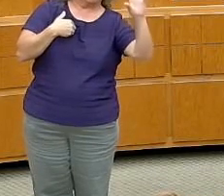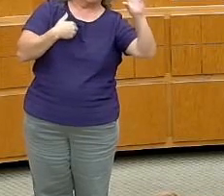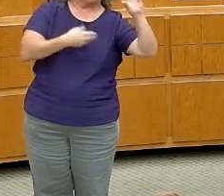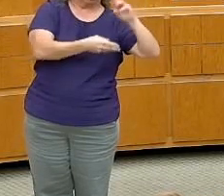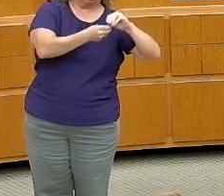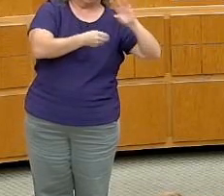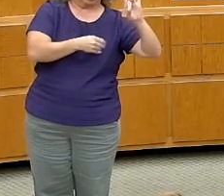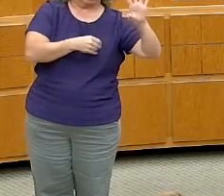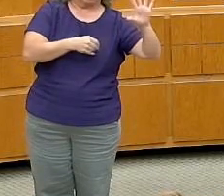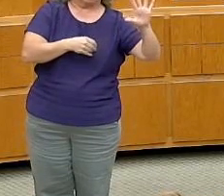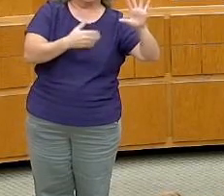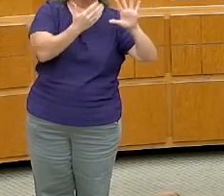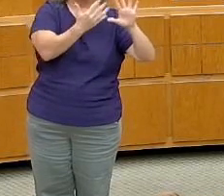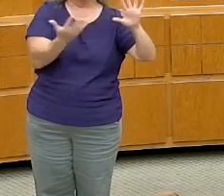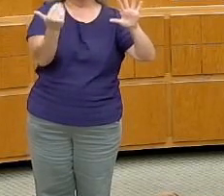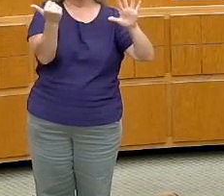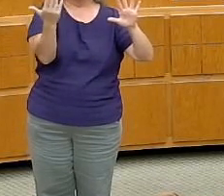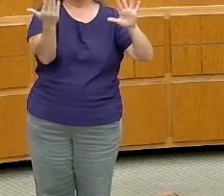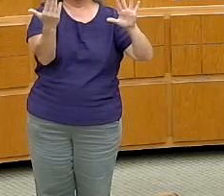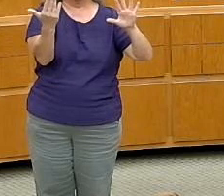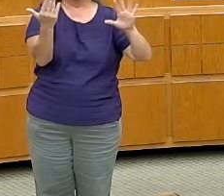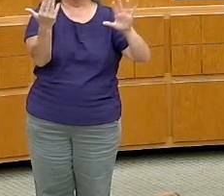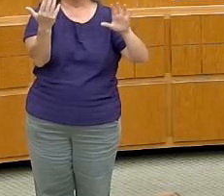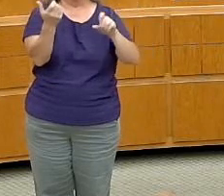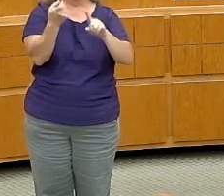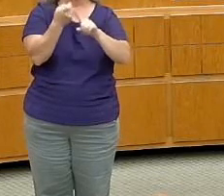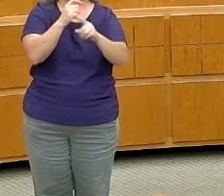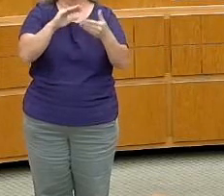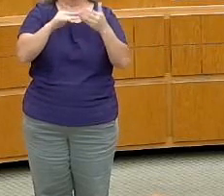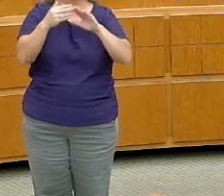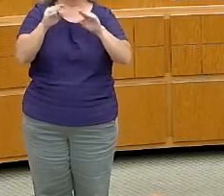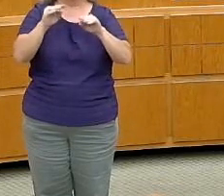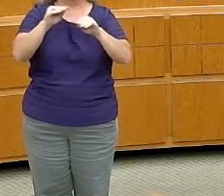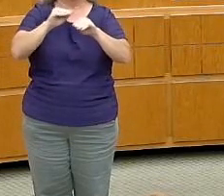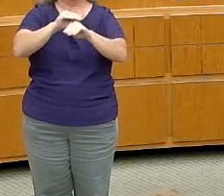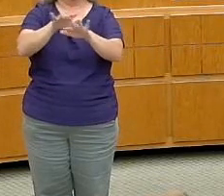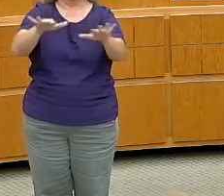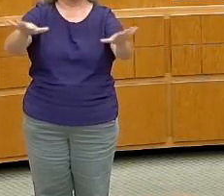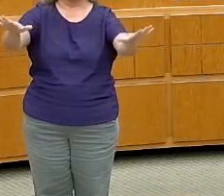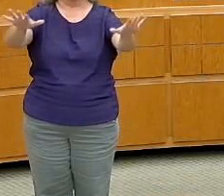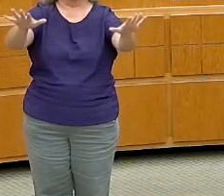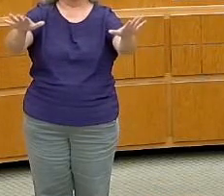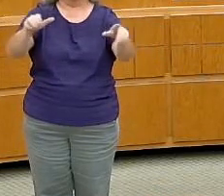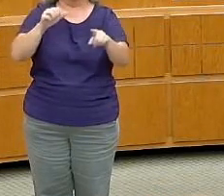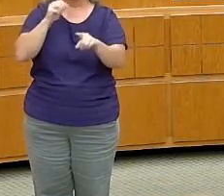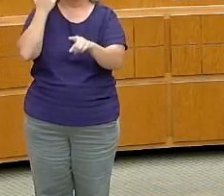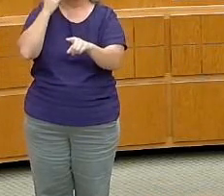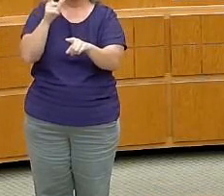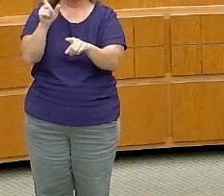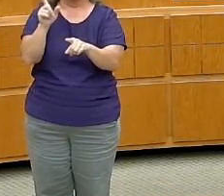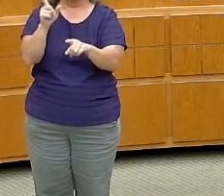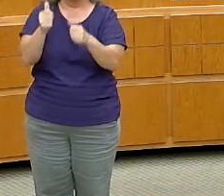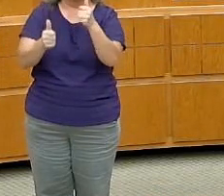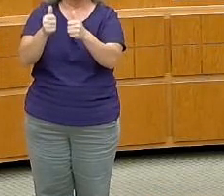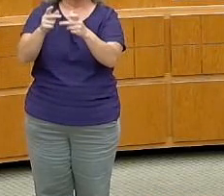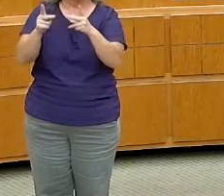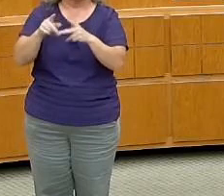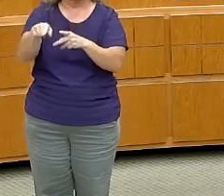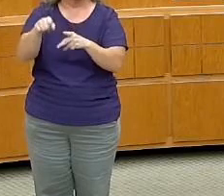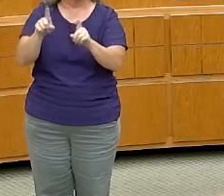persons caught COVID-19 through community spread. And we don't have the breakout of who tested that person. Yep.